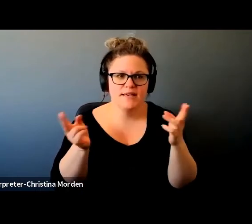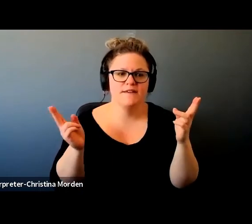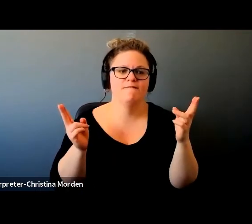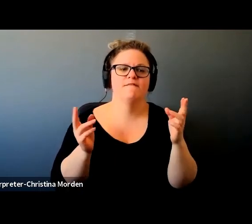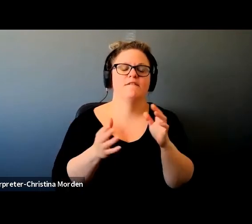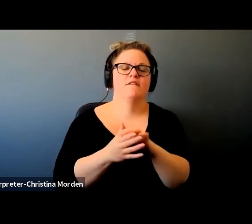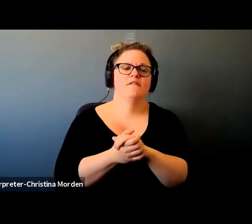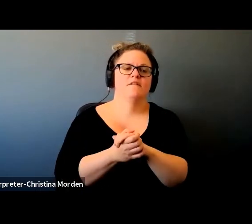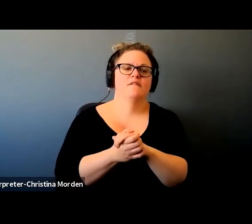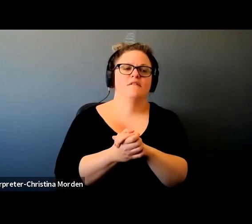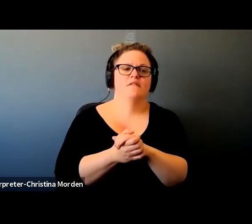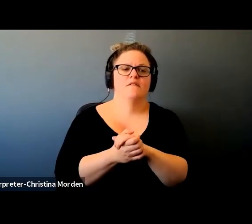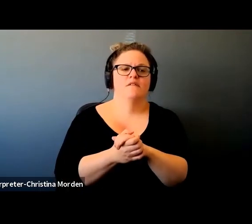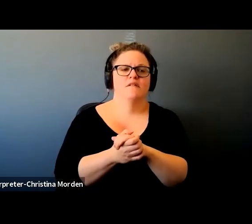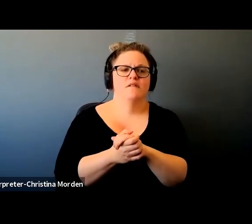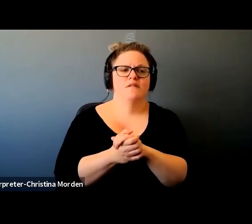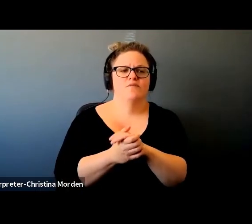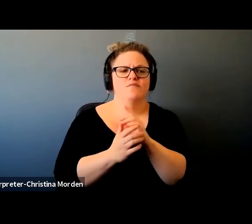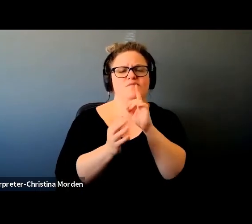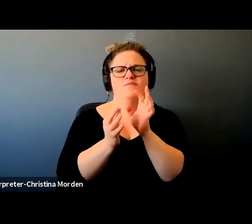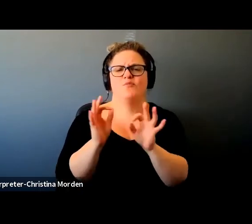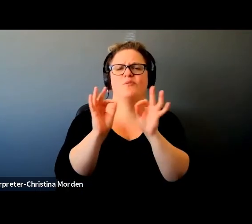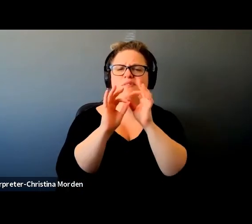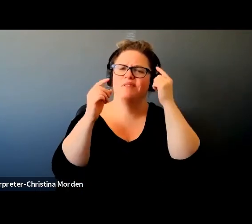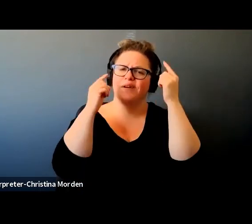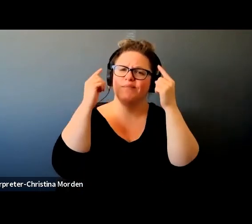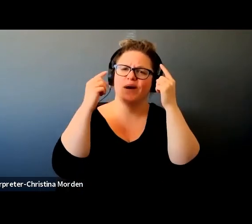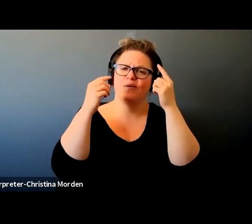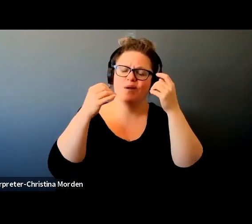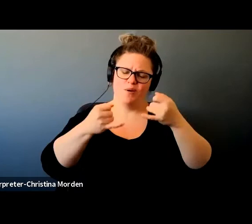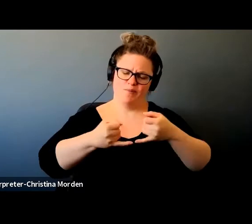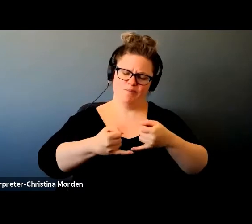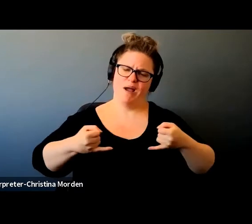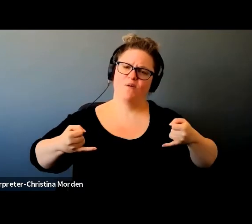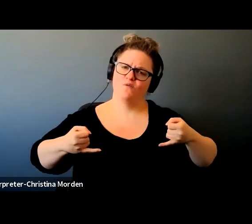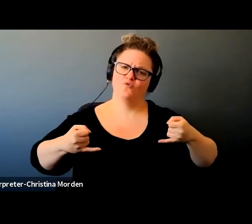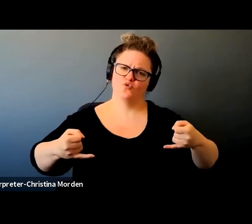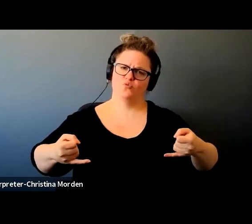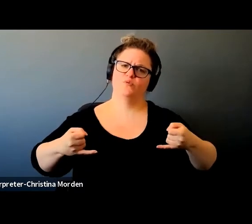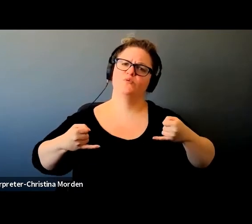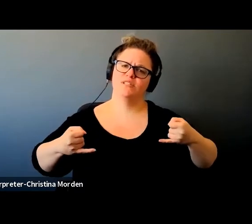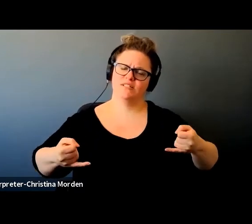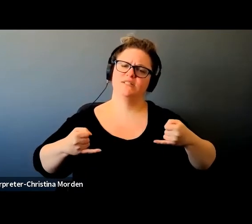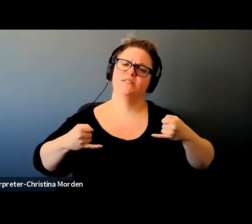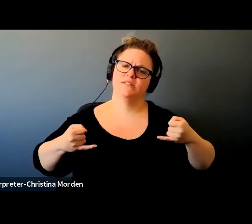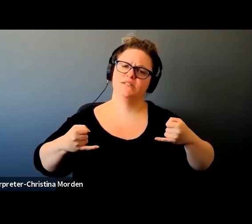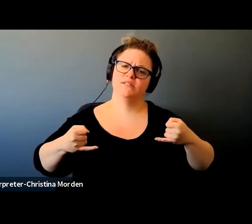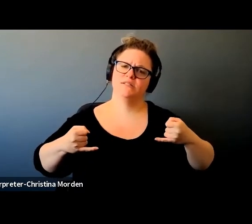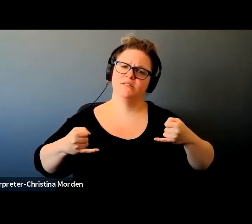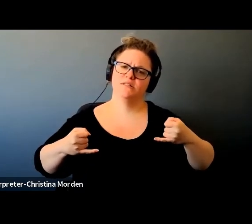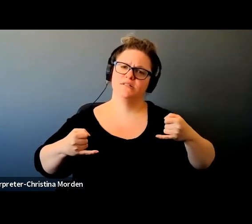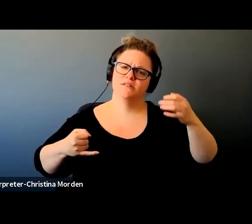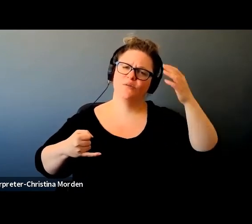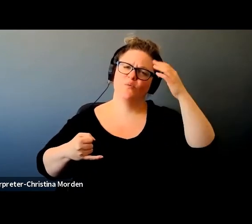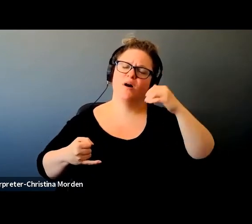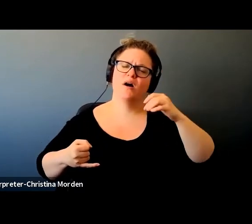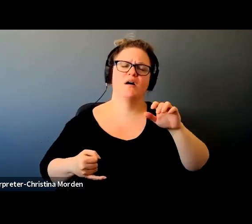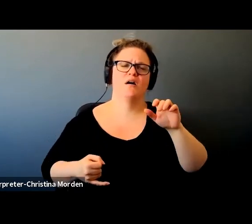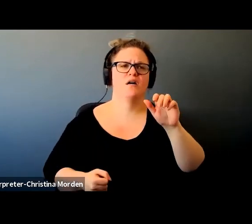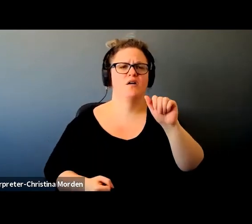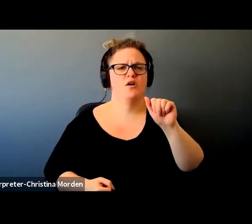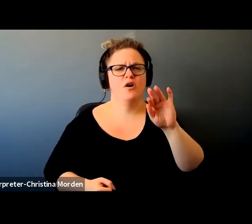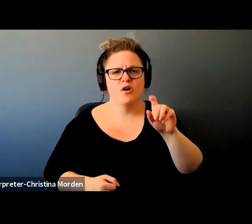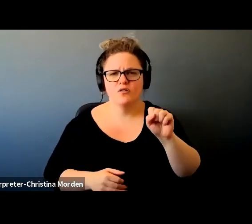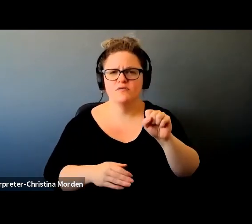it's very important to think about your boundaries when you're starting off as a performer, because the arts and entertainment industry